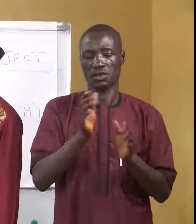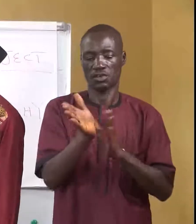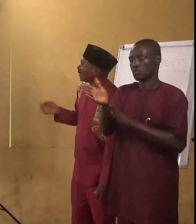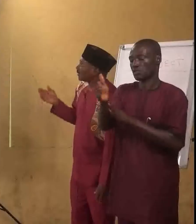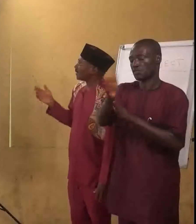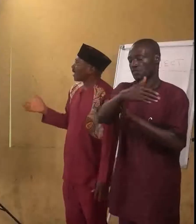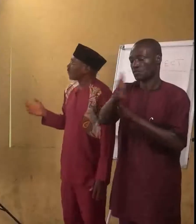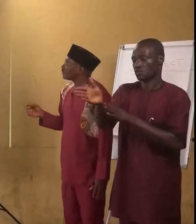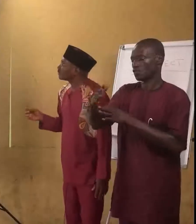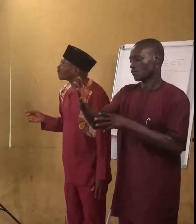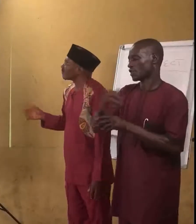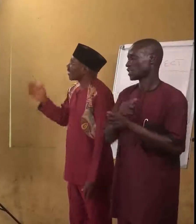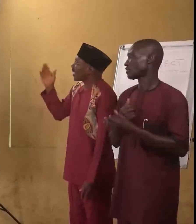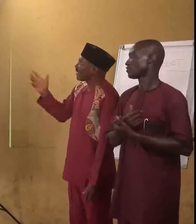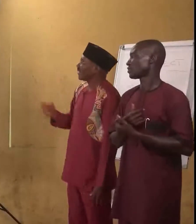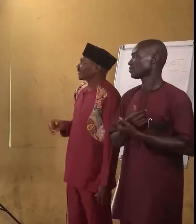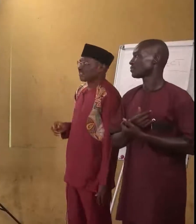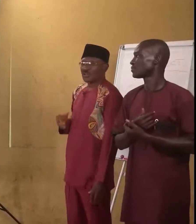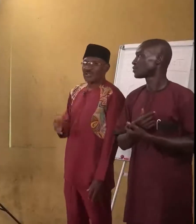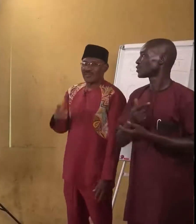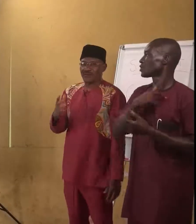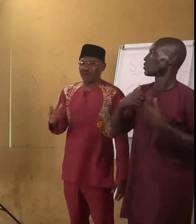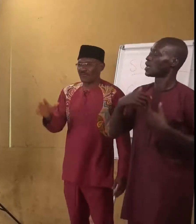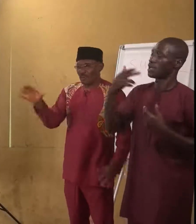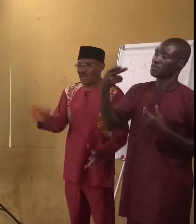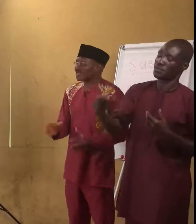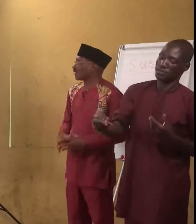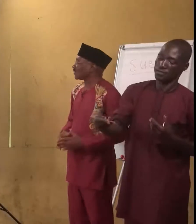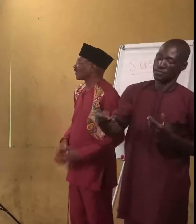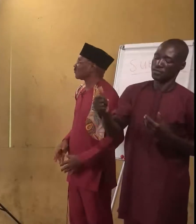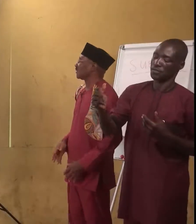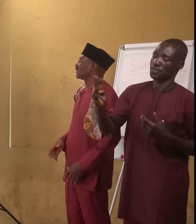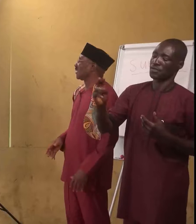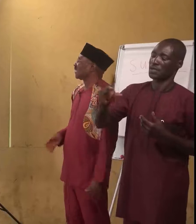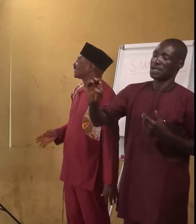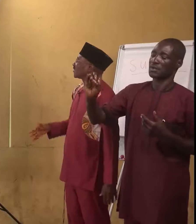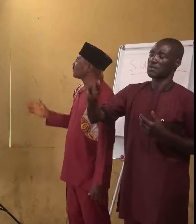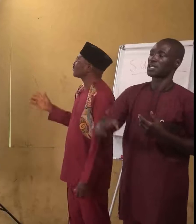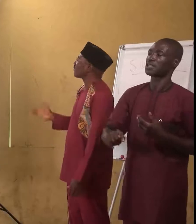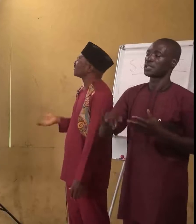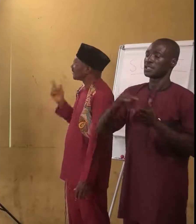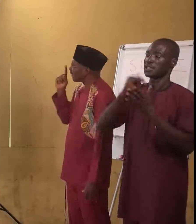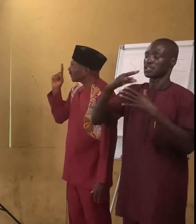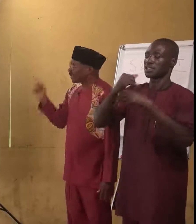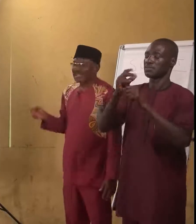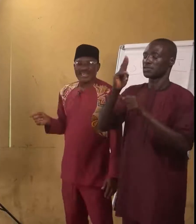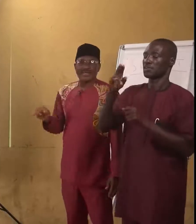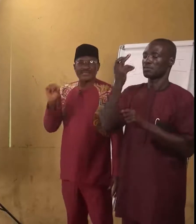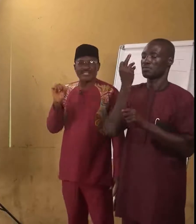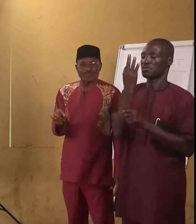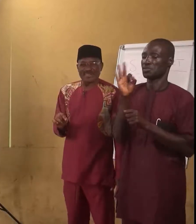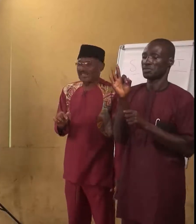there. Now, hamlet is another form of rural kind of settlement. It is made of